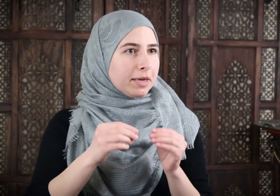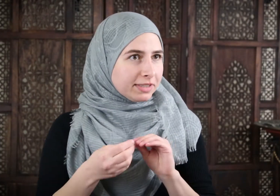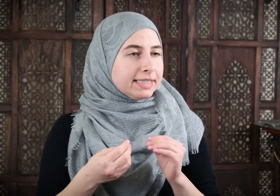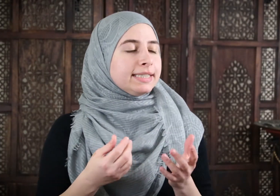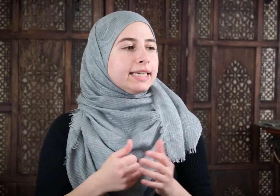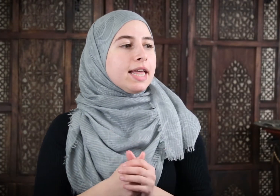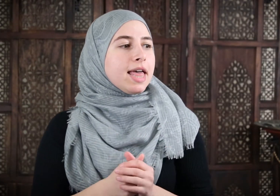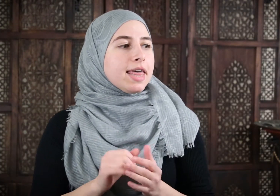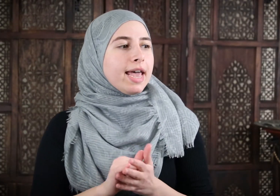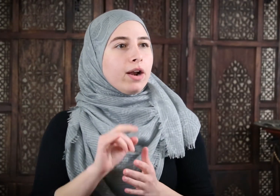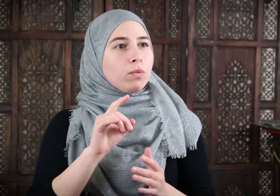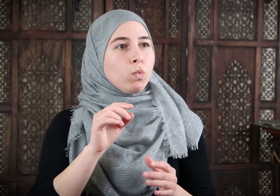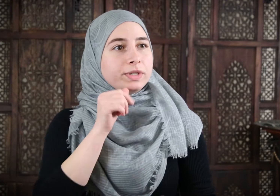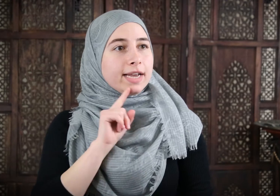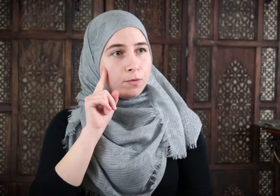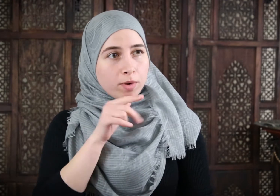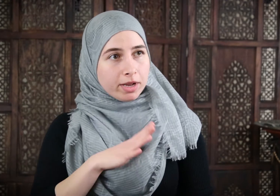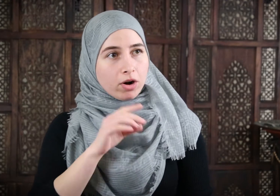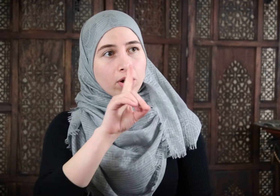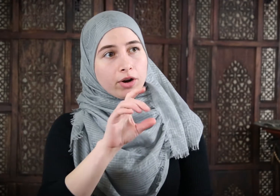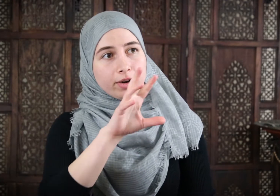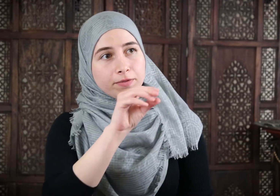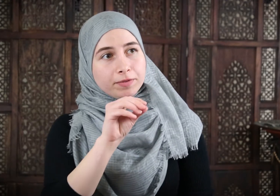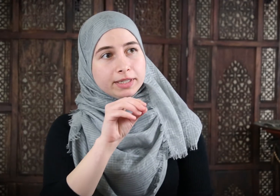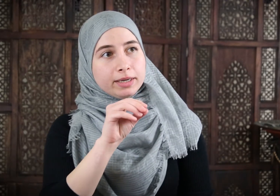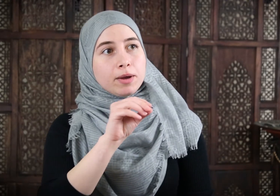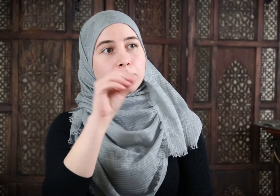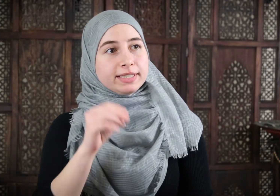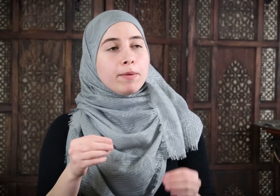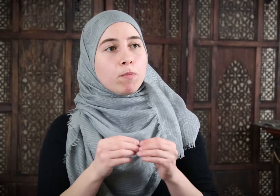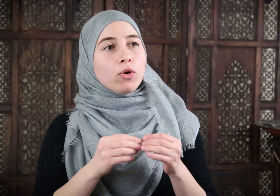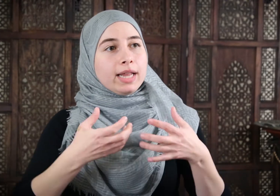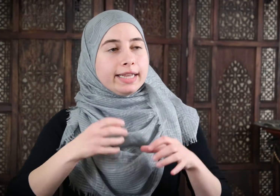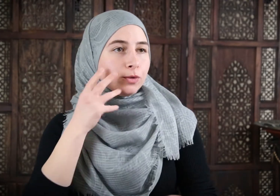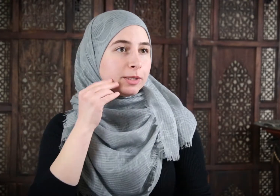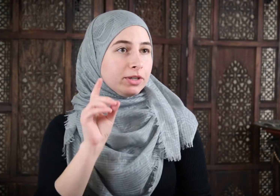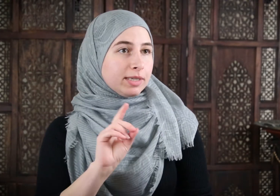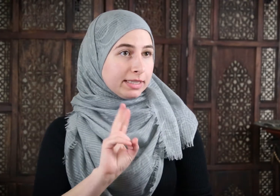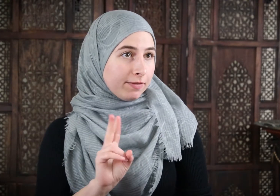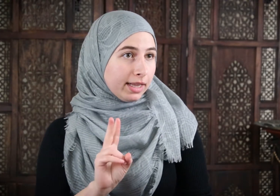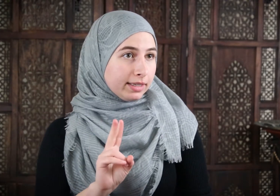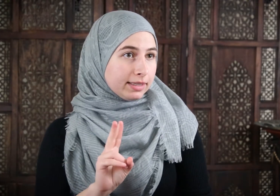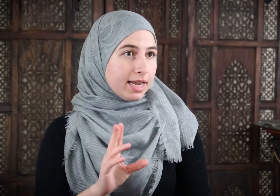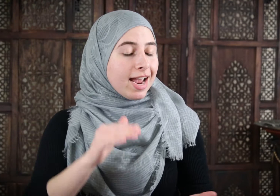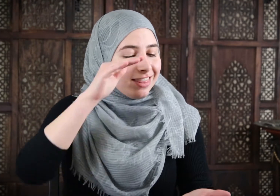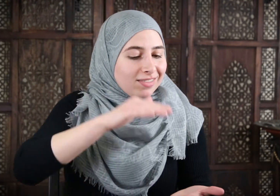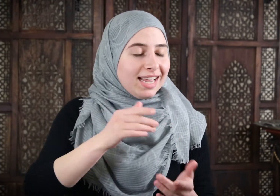of a statistic that deaf women are 150% more likely to experience domestic violence, and they're less